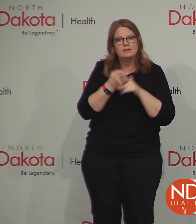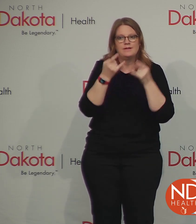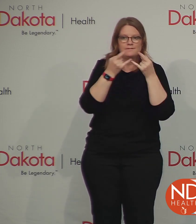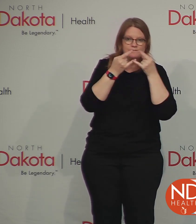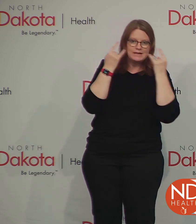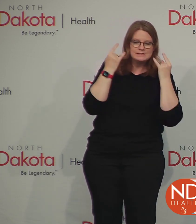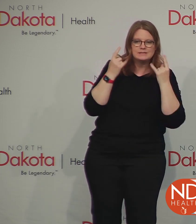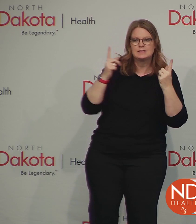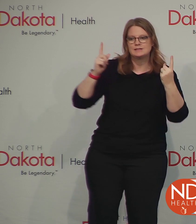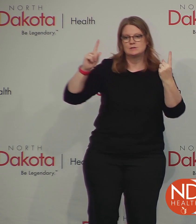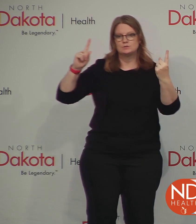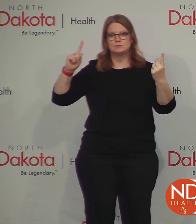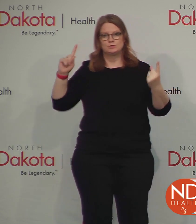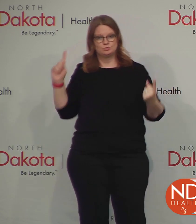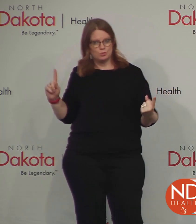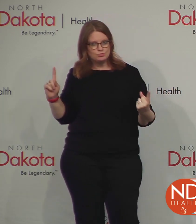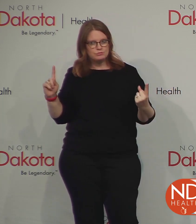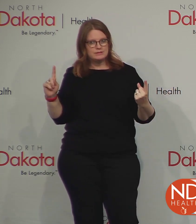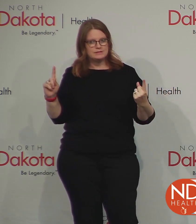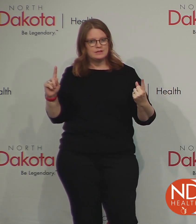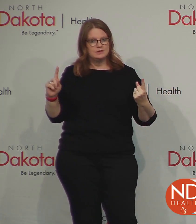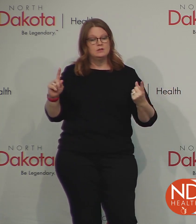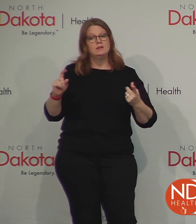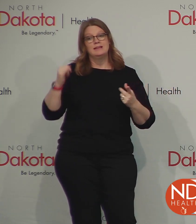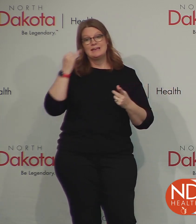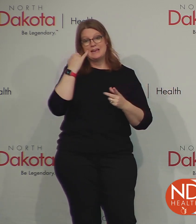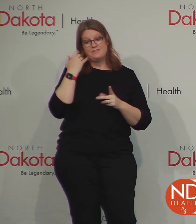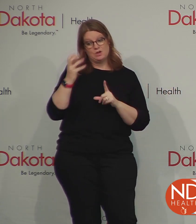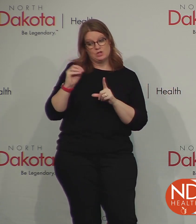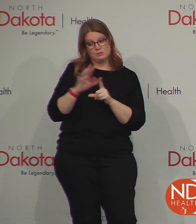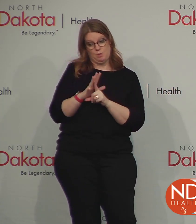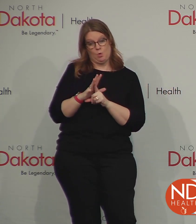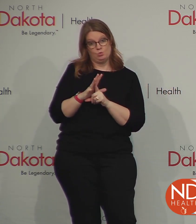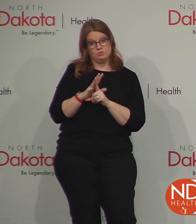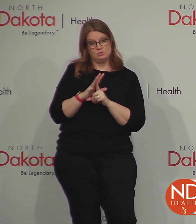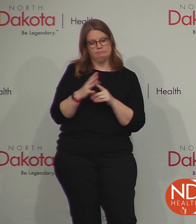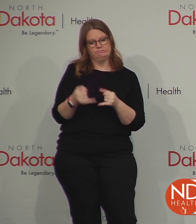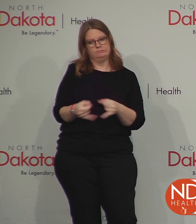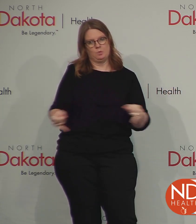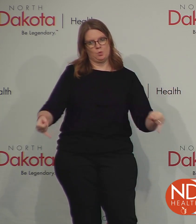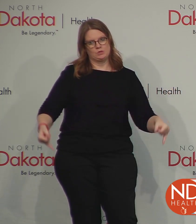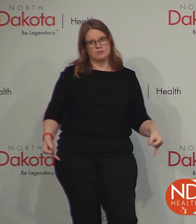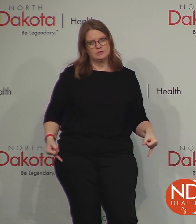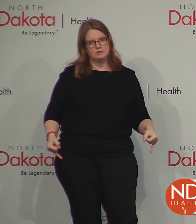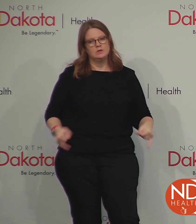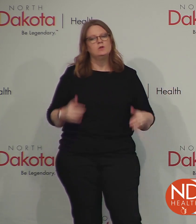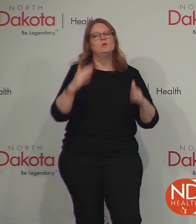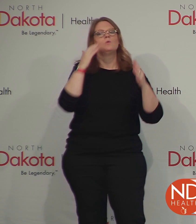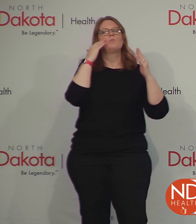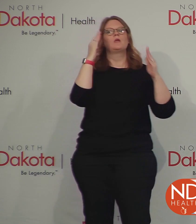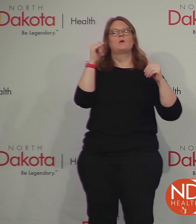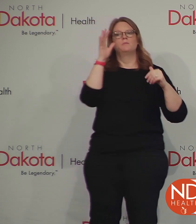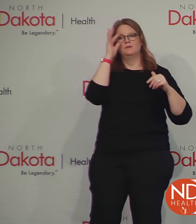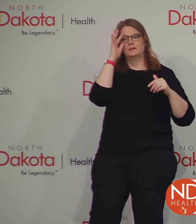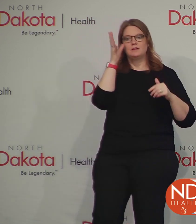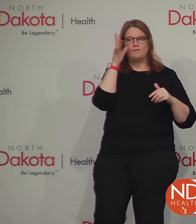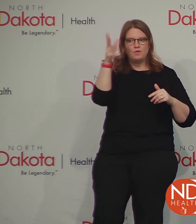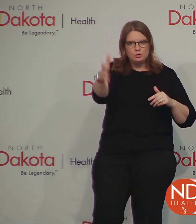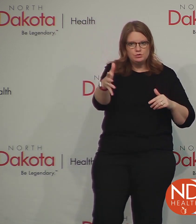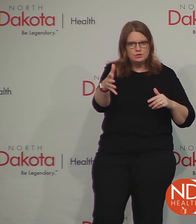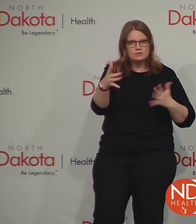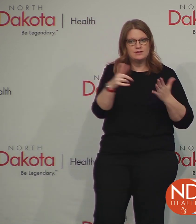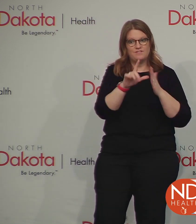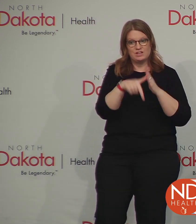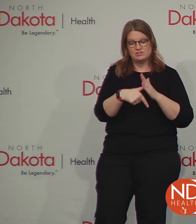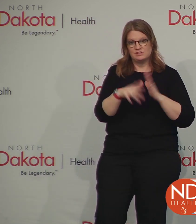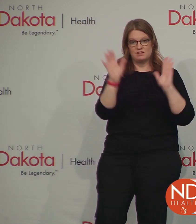coverings, social distancing, and if you're exposed, quarantining. And we hope in the future that eventually we'll be able to